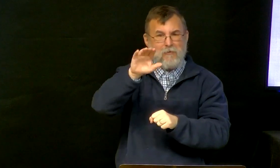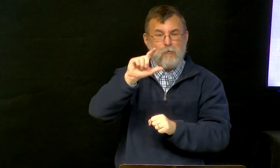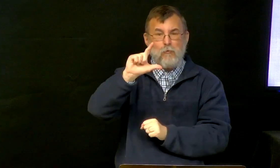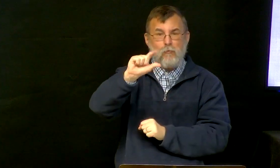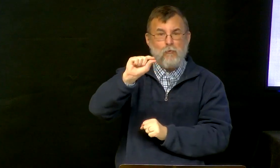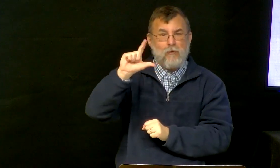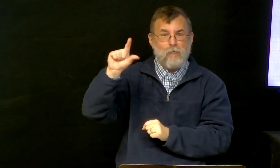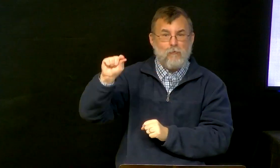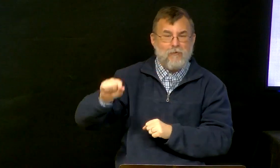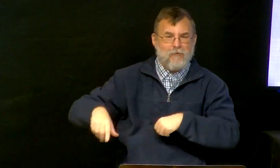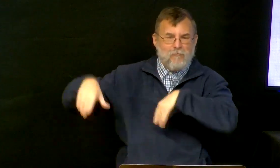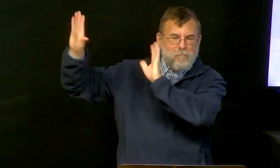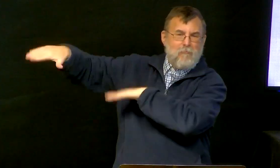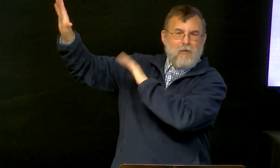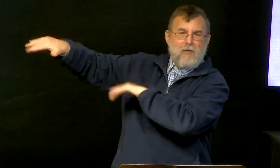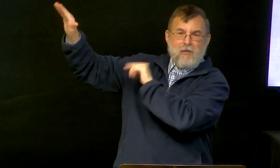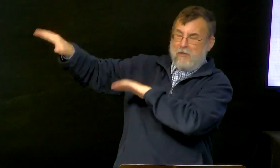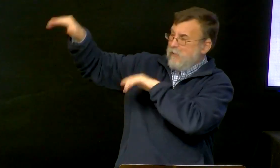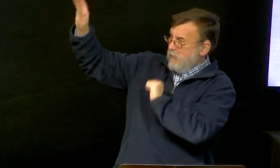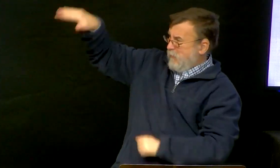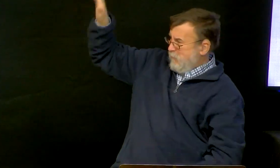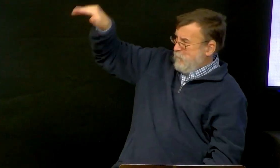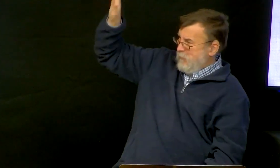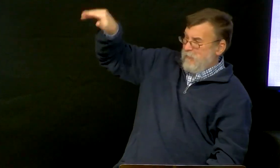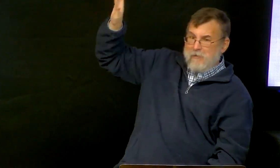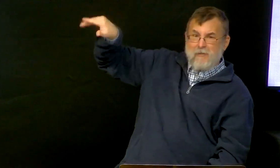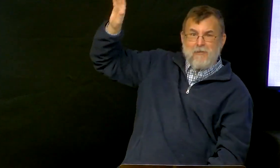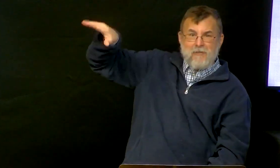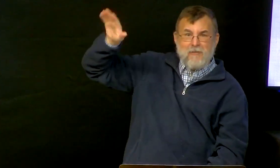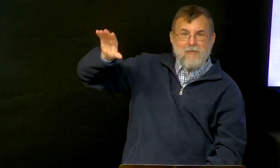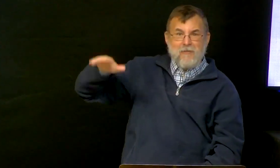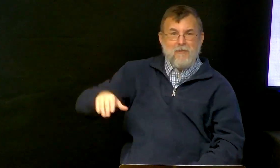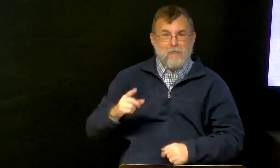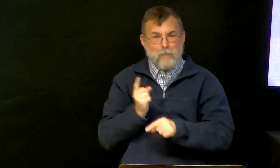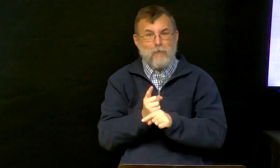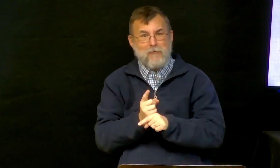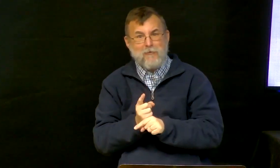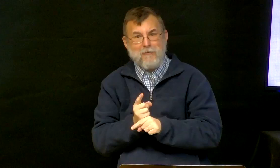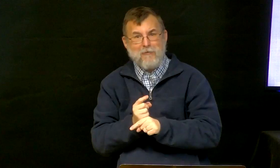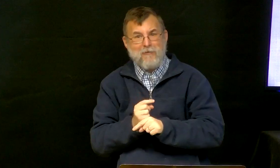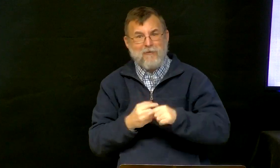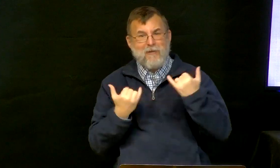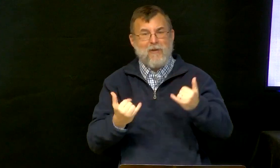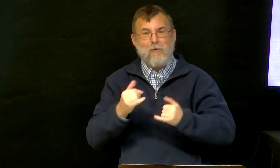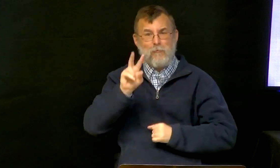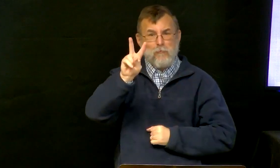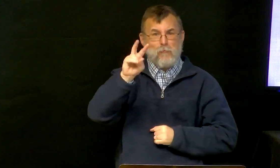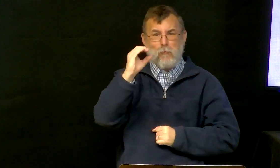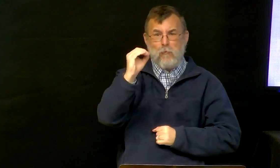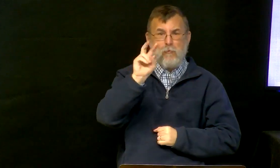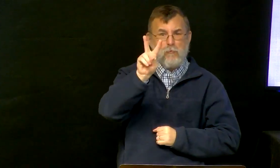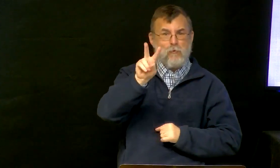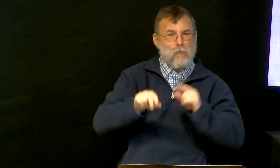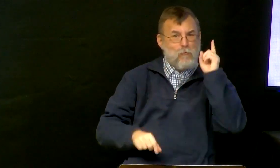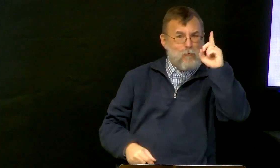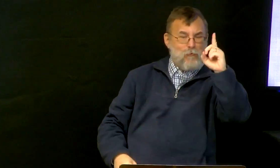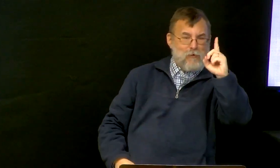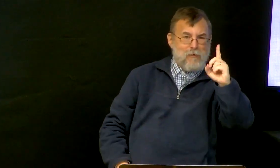we're having, we want to celebrate that, or say Happy New Year to everyone, and goodbye 2020, and happy,